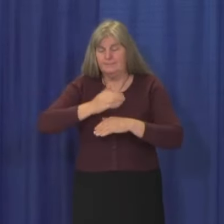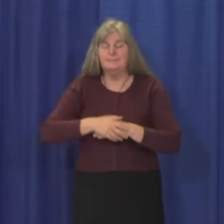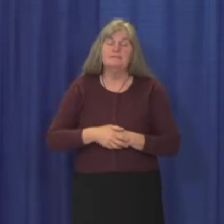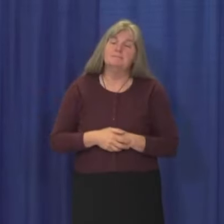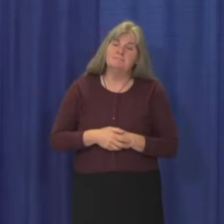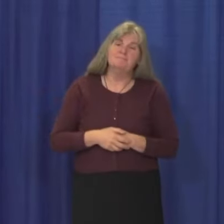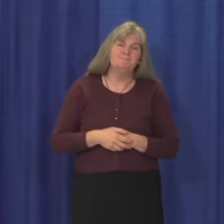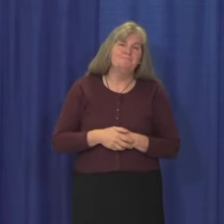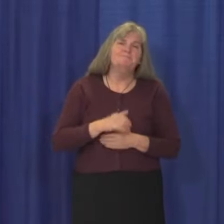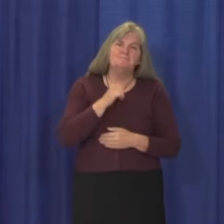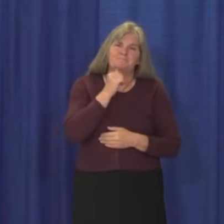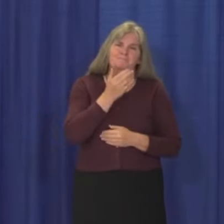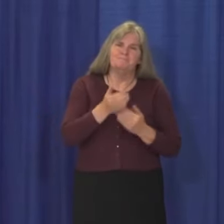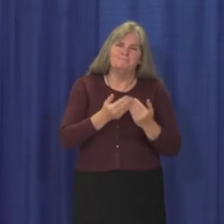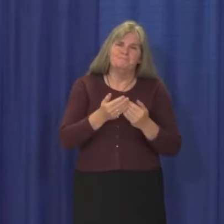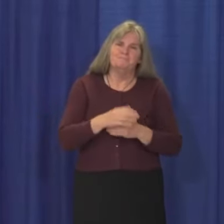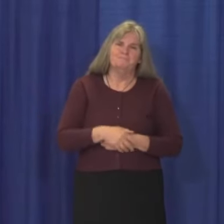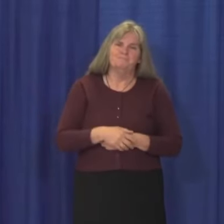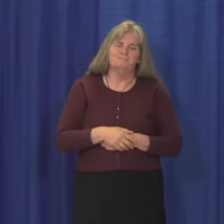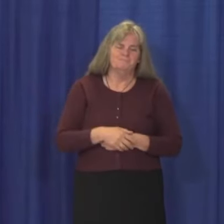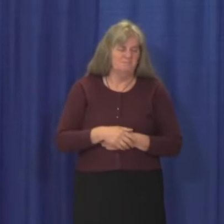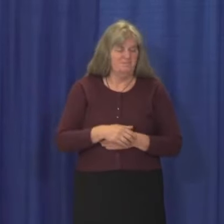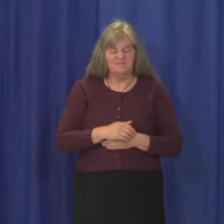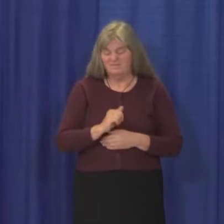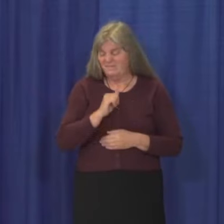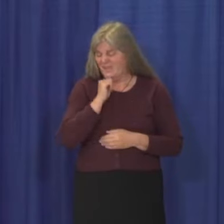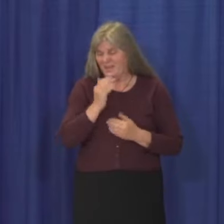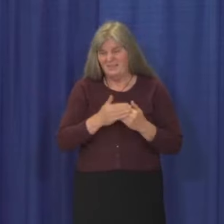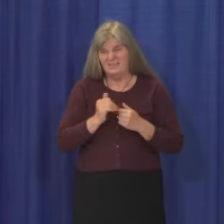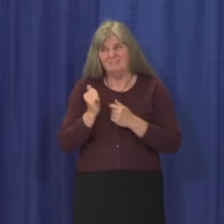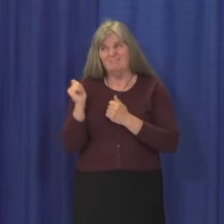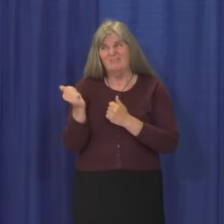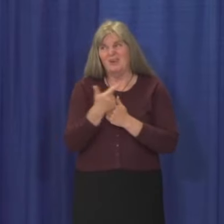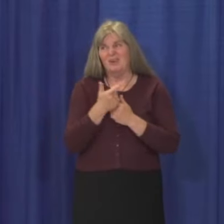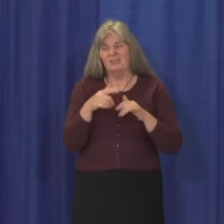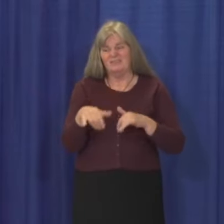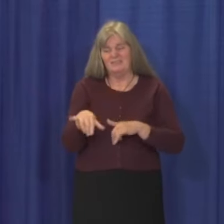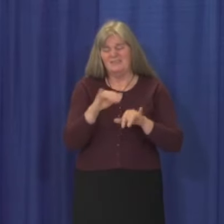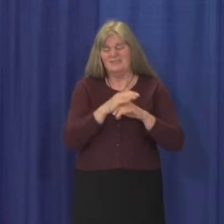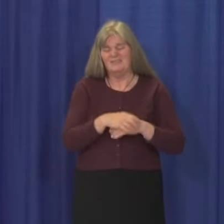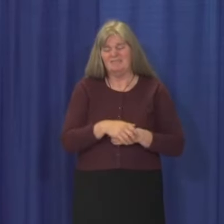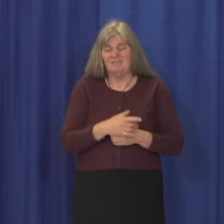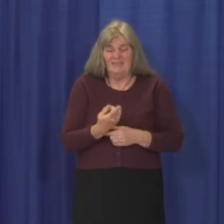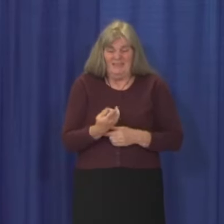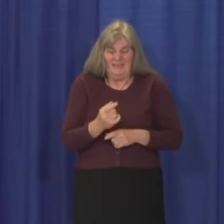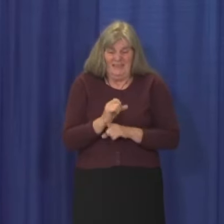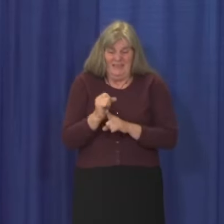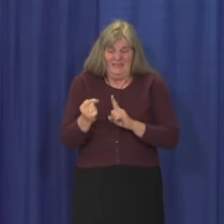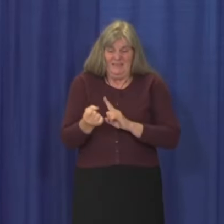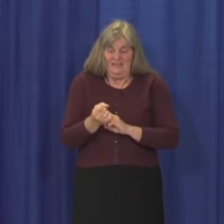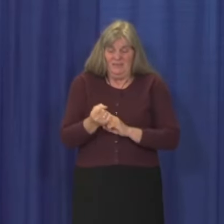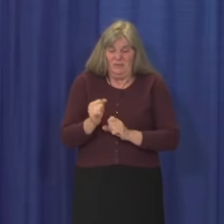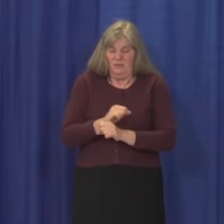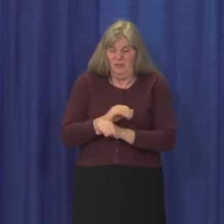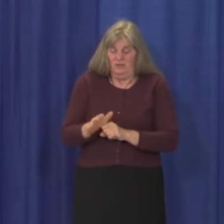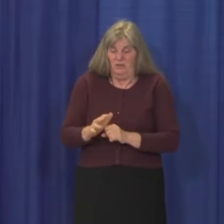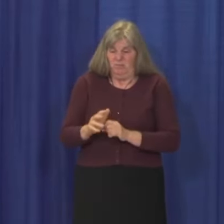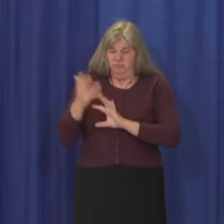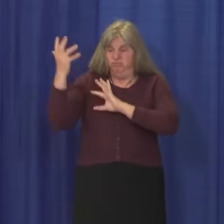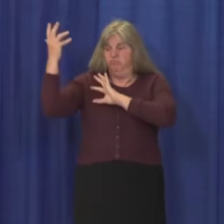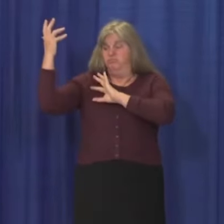been easy. It has not been easy for anyone. We have been dealing with an unprecedented number of cases, and